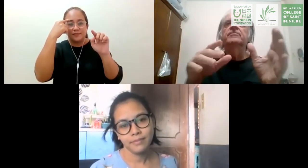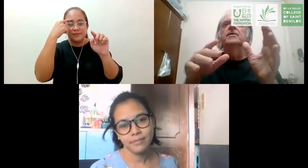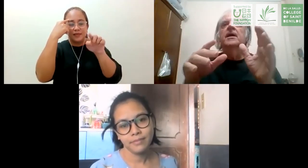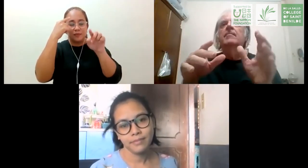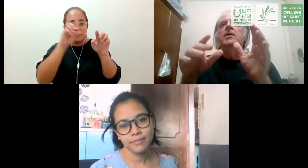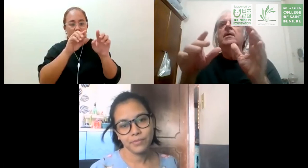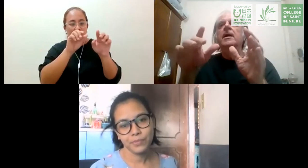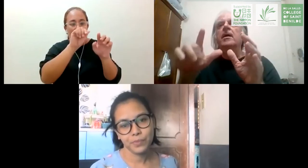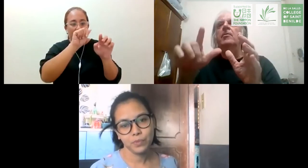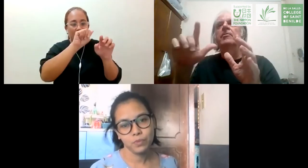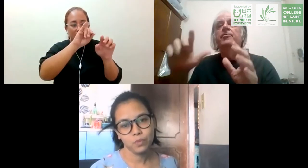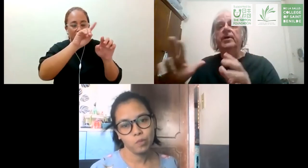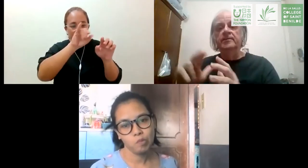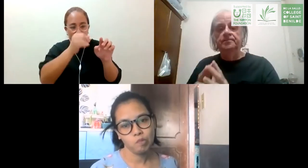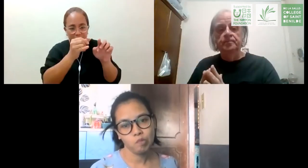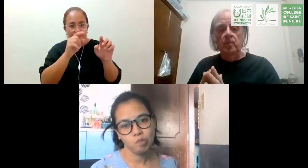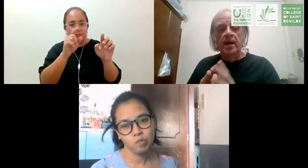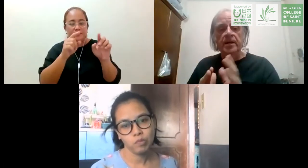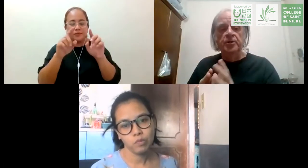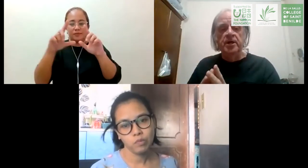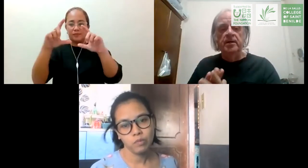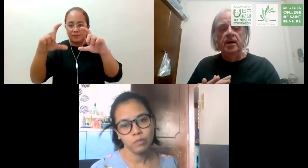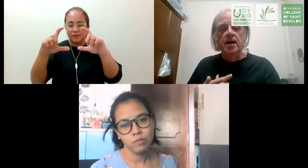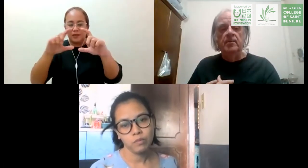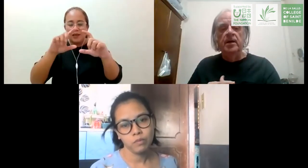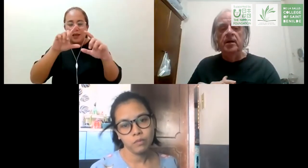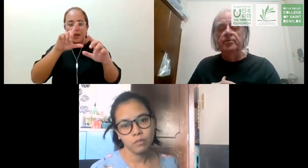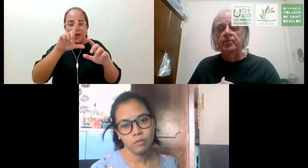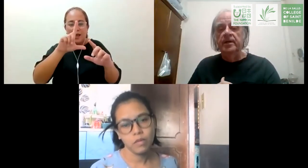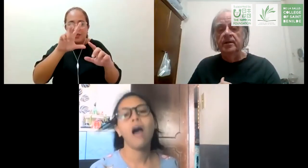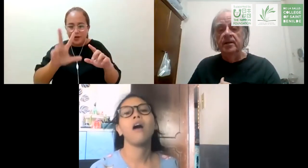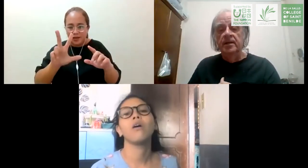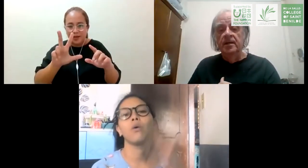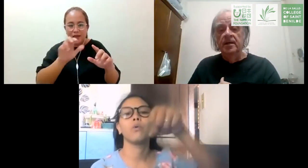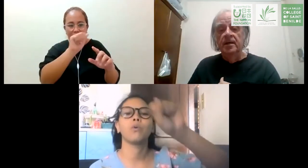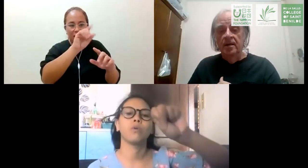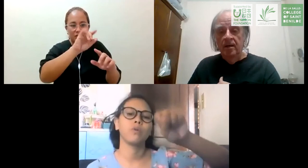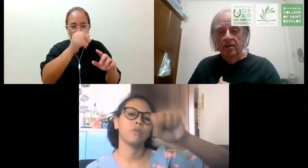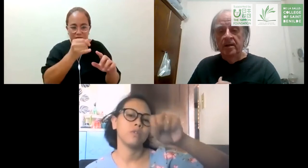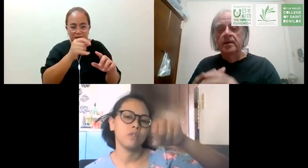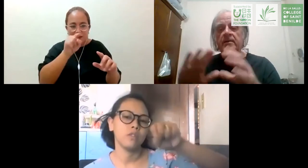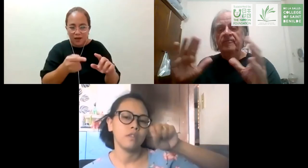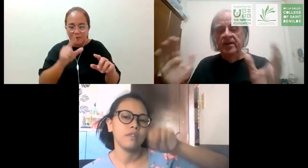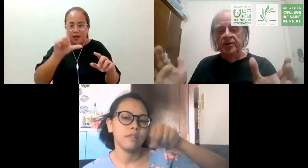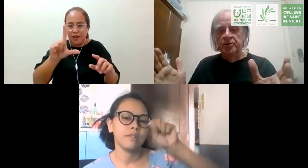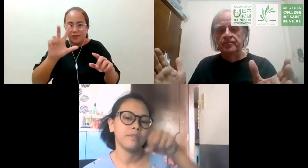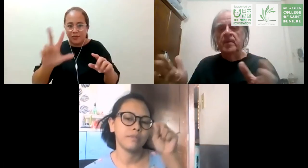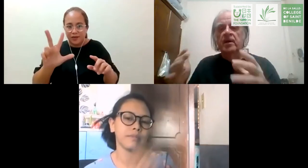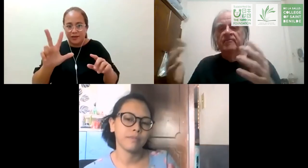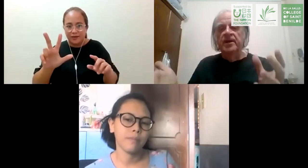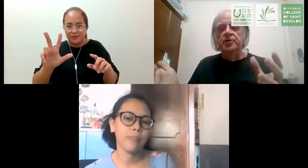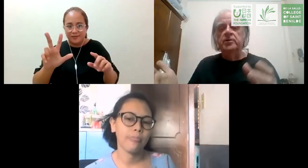adjective, comma, L3, ADJ, comma, L3. Okay. Oh, yes, yes, Finish,